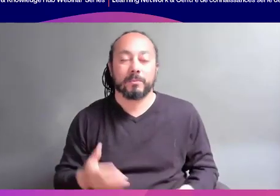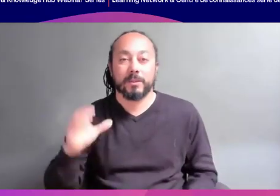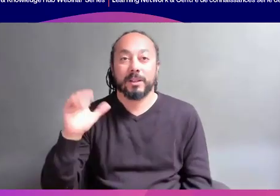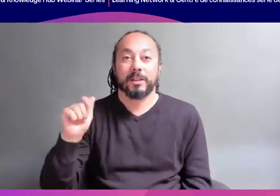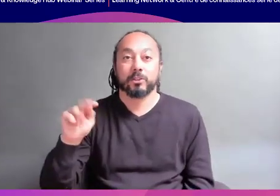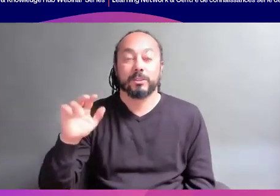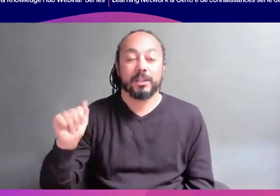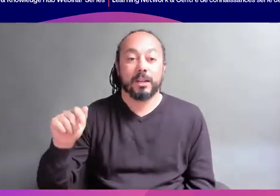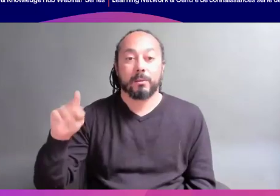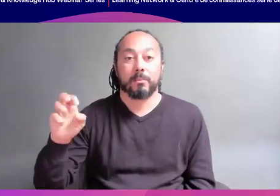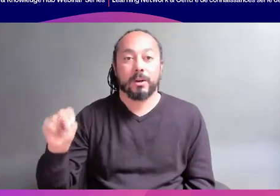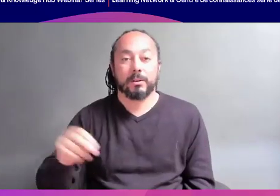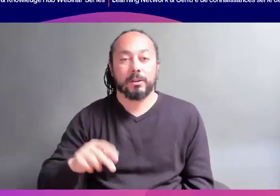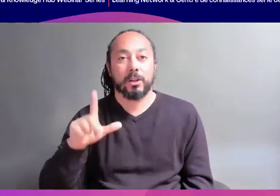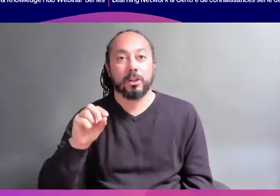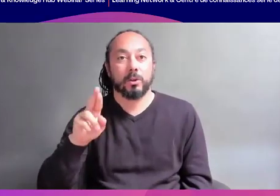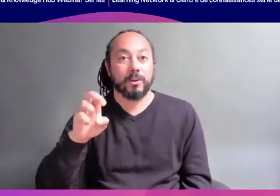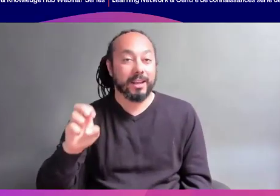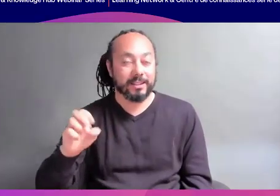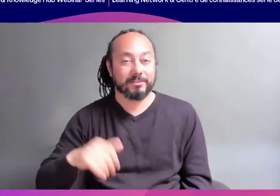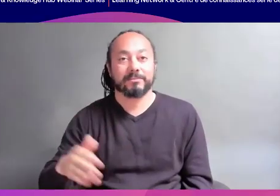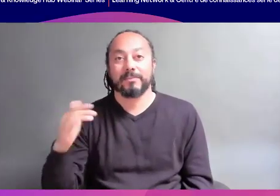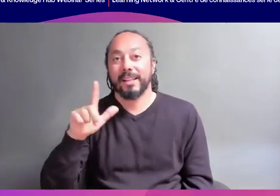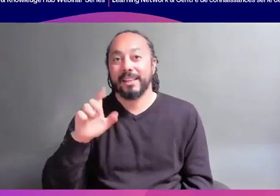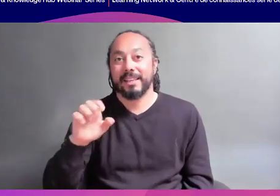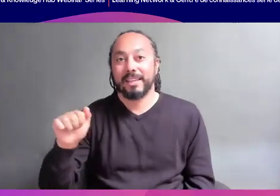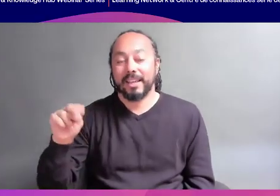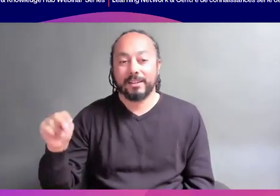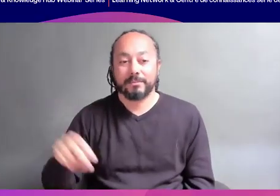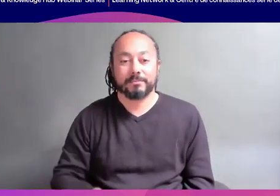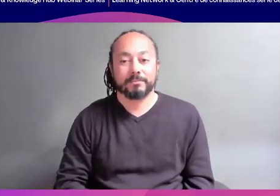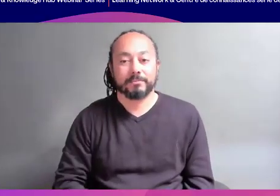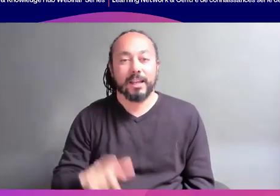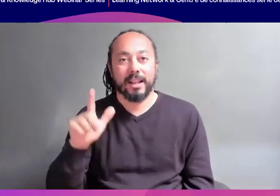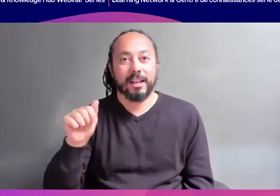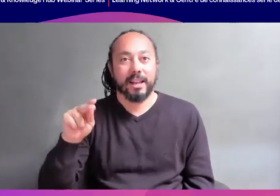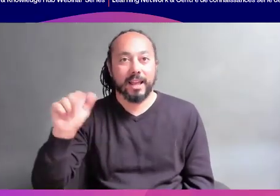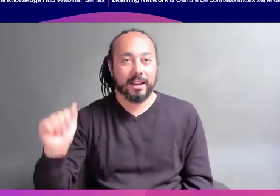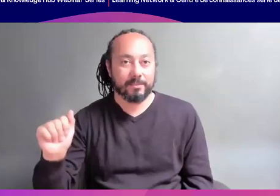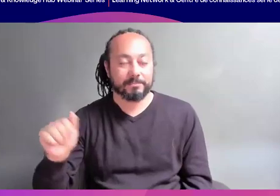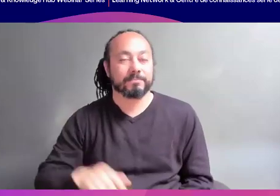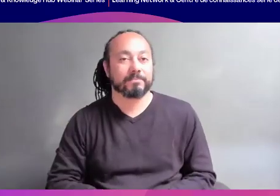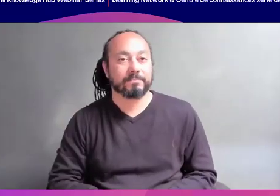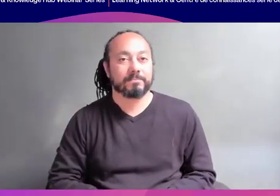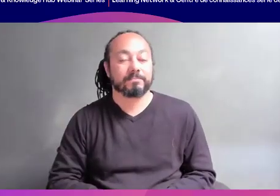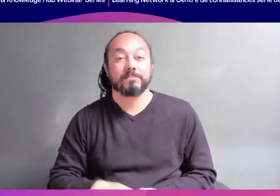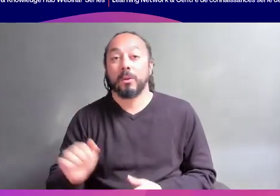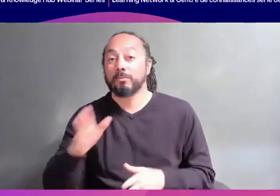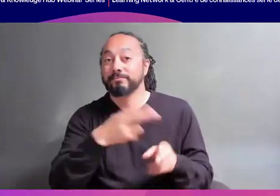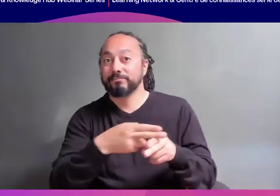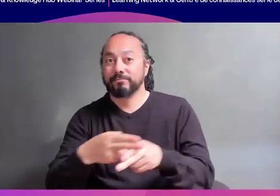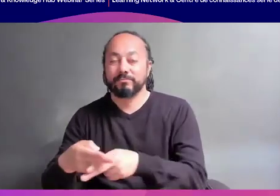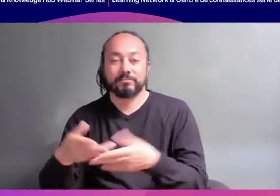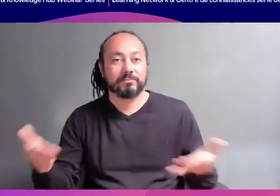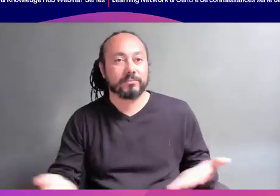Graves, Leanne Lee, and Lena Wells to discuss the rise of digital interventions